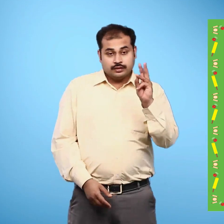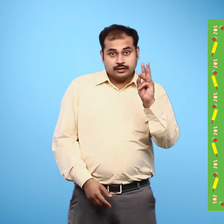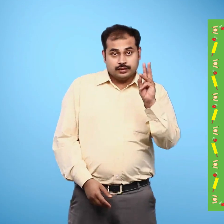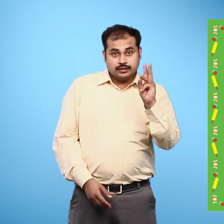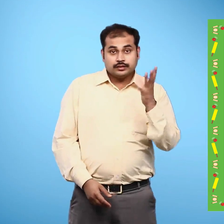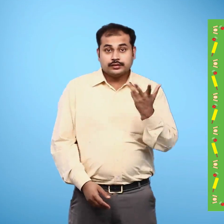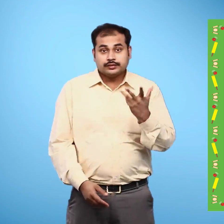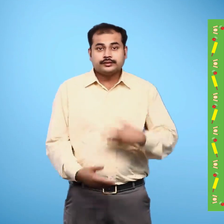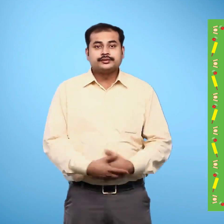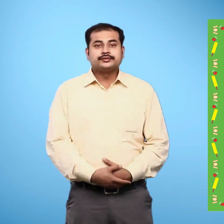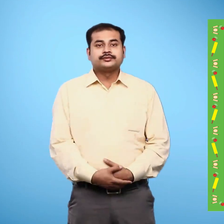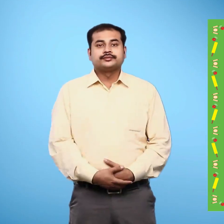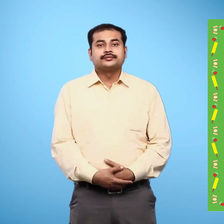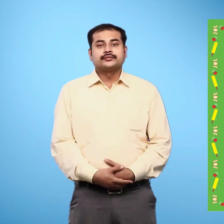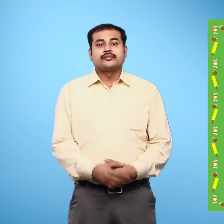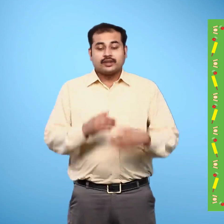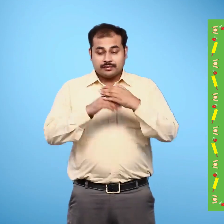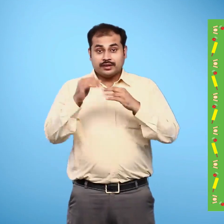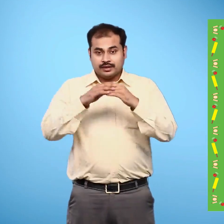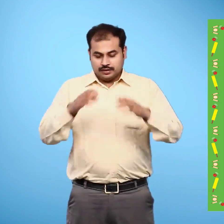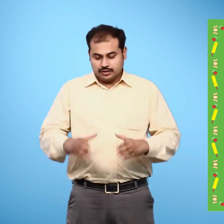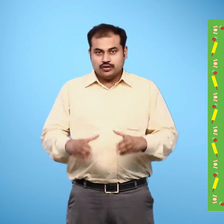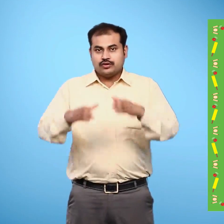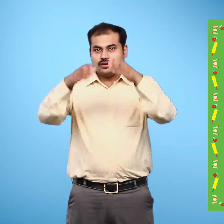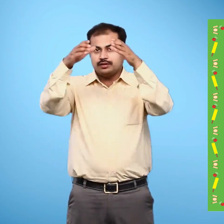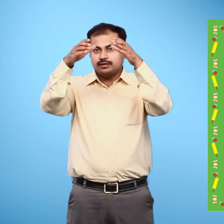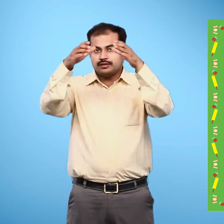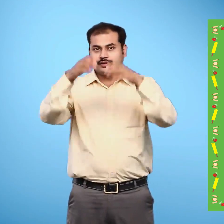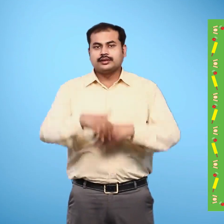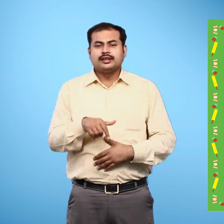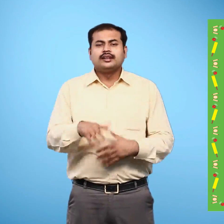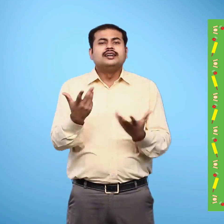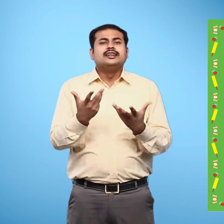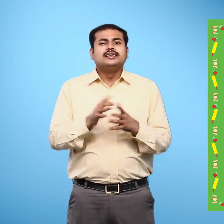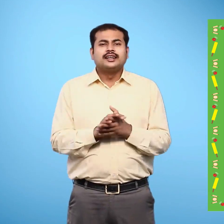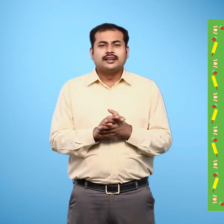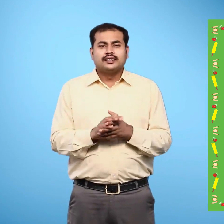Object 3. Tower. A tower is a tall structure.